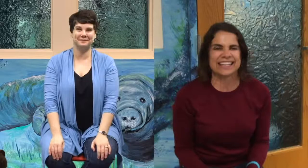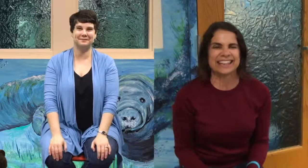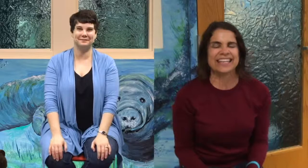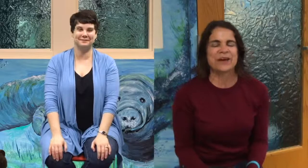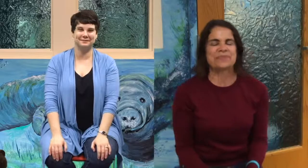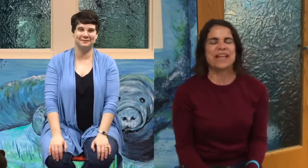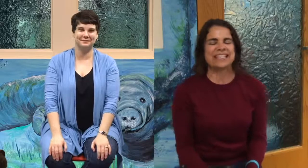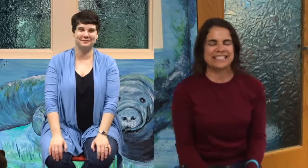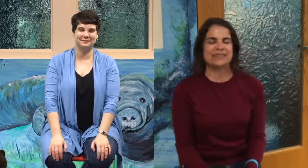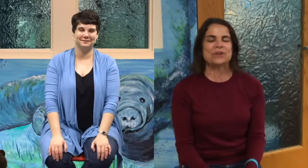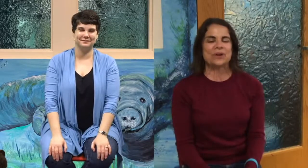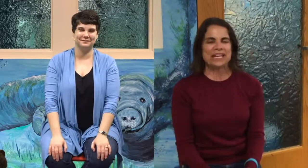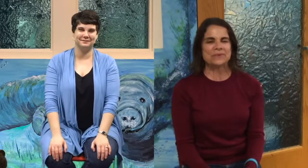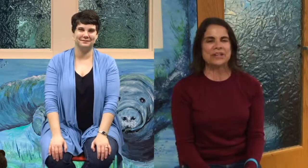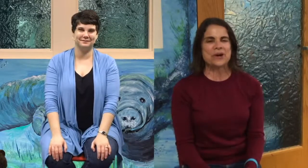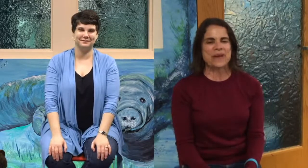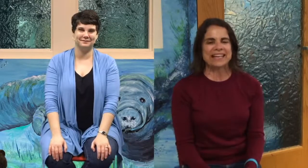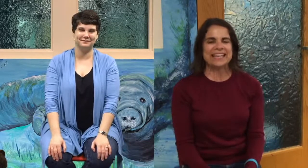the idea. All right, here we go. Ready?